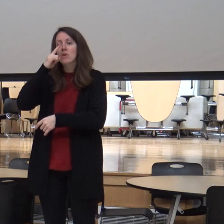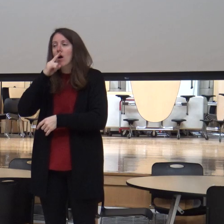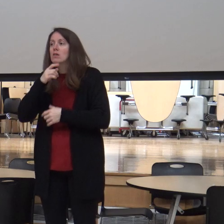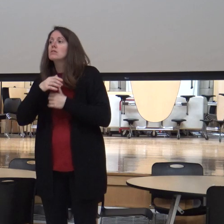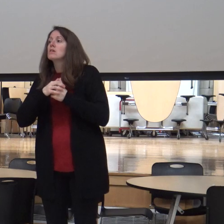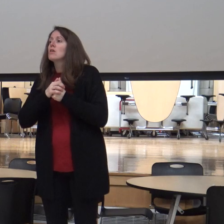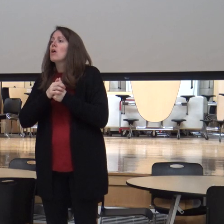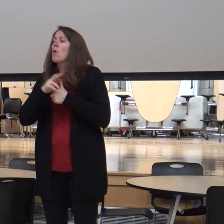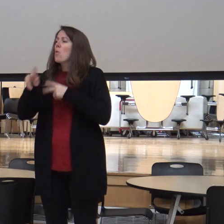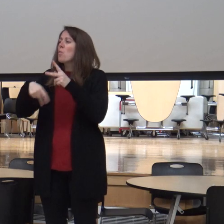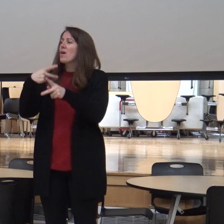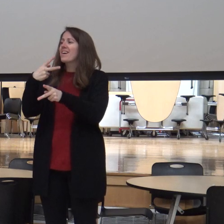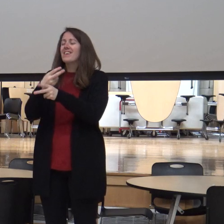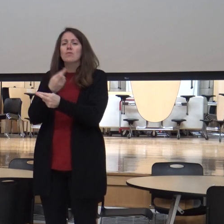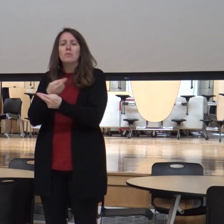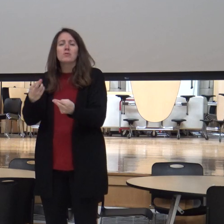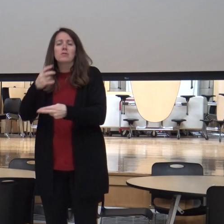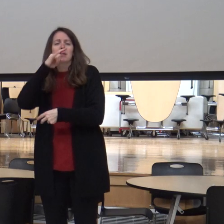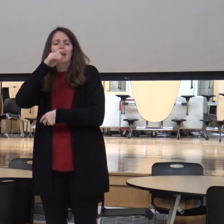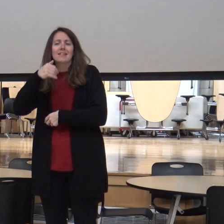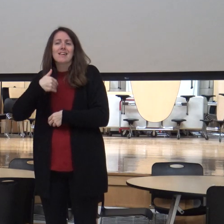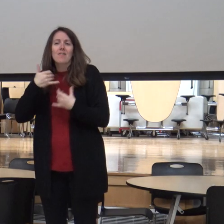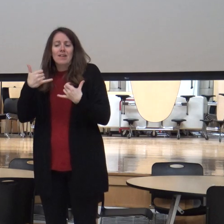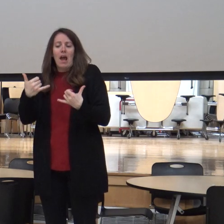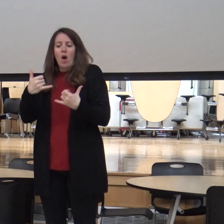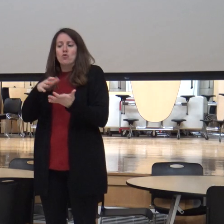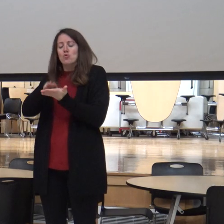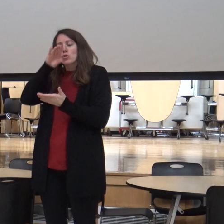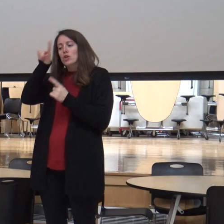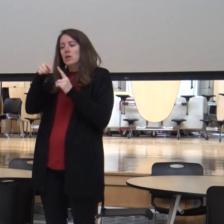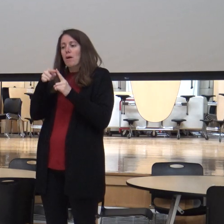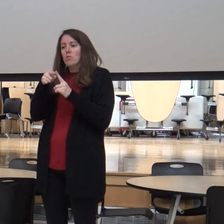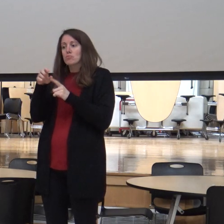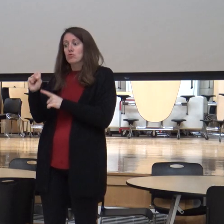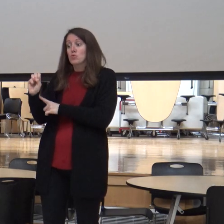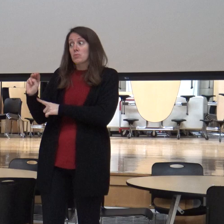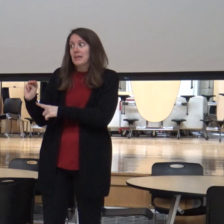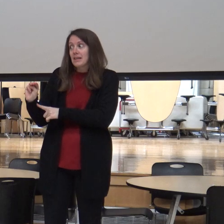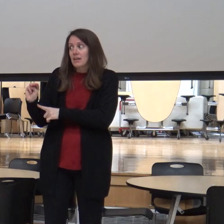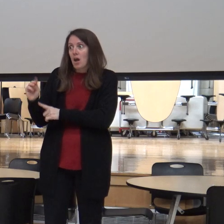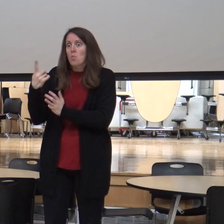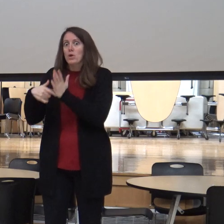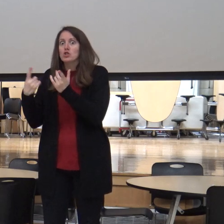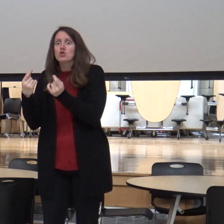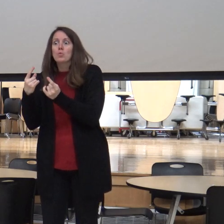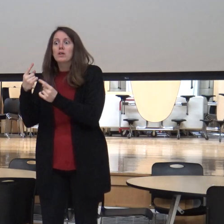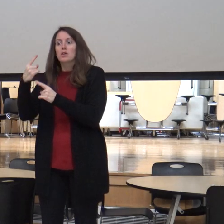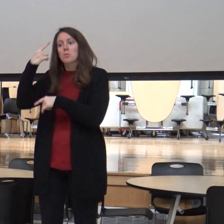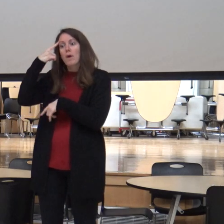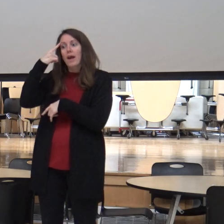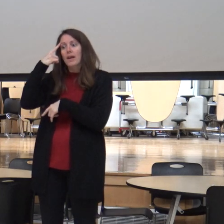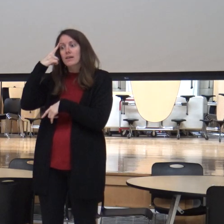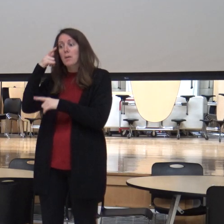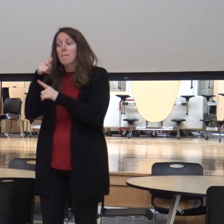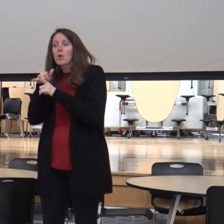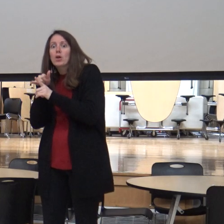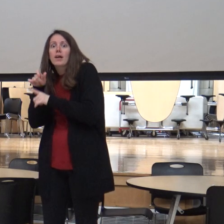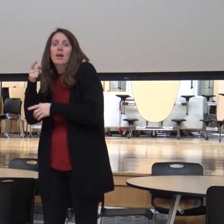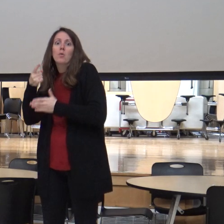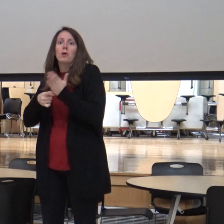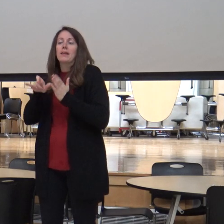of resources do the kids have to learn about what social media is doing to their brains and what bullying is doing? Like, what is